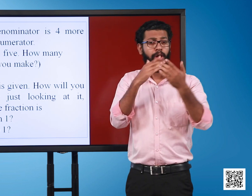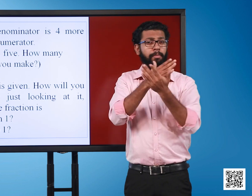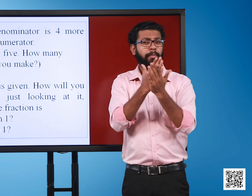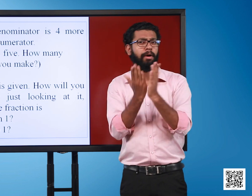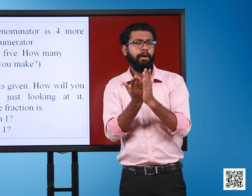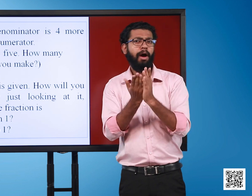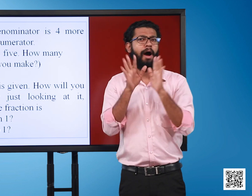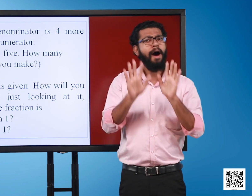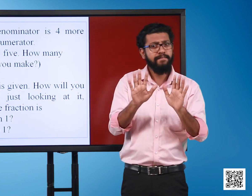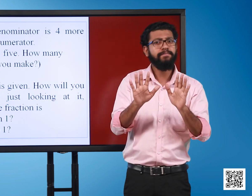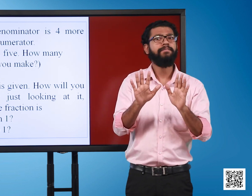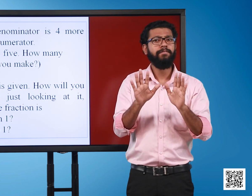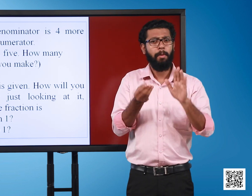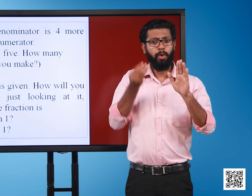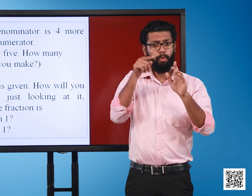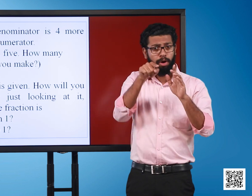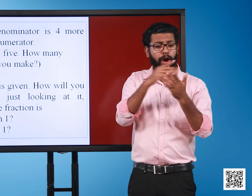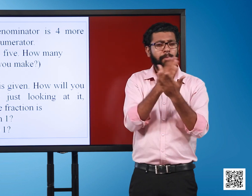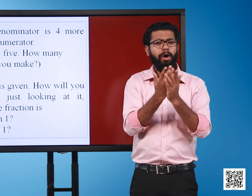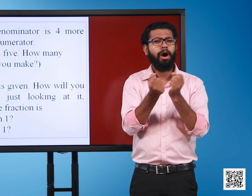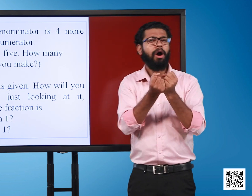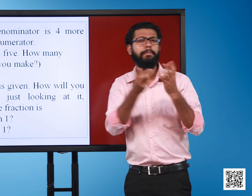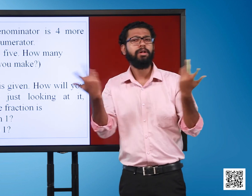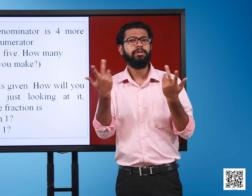Give any 5. How many more can you make?